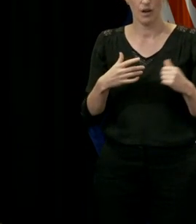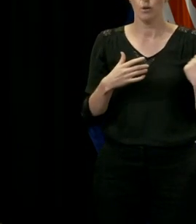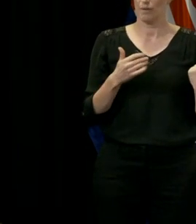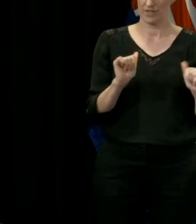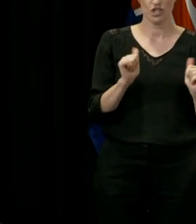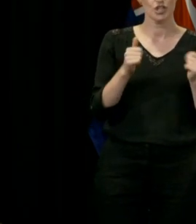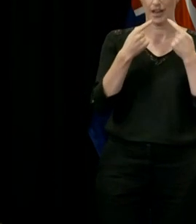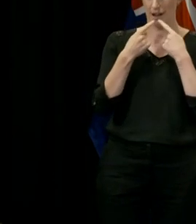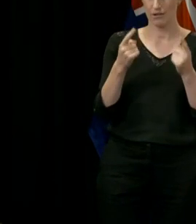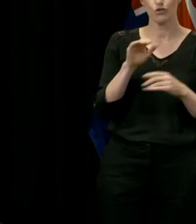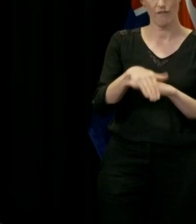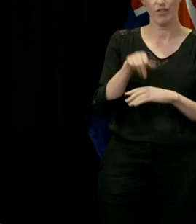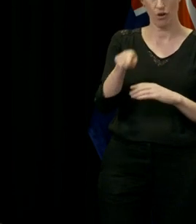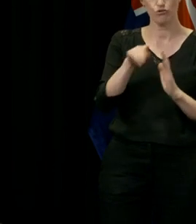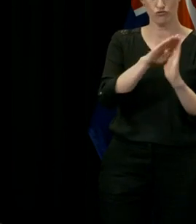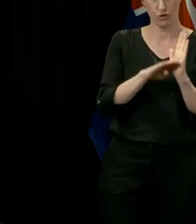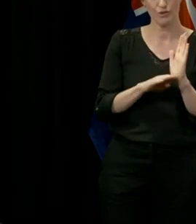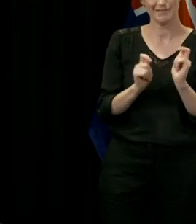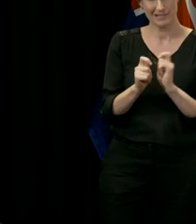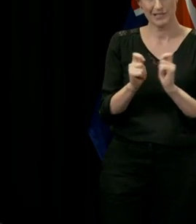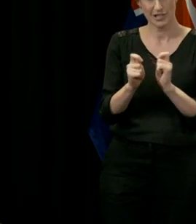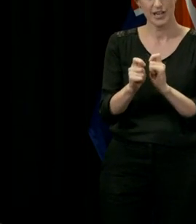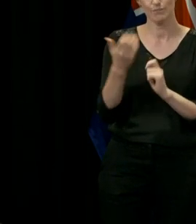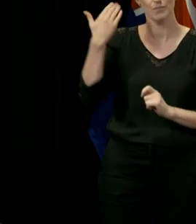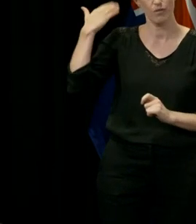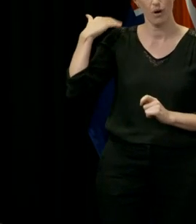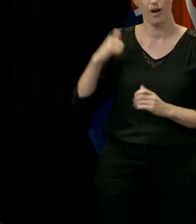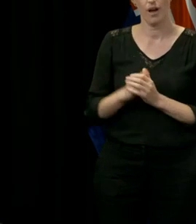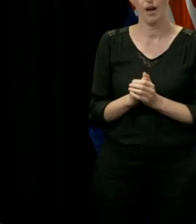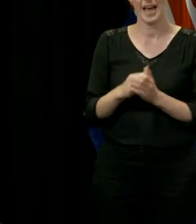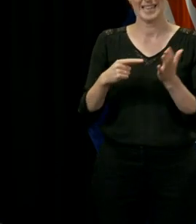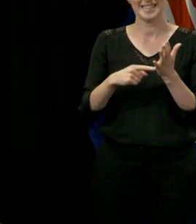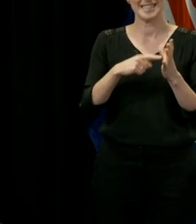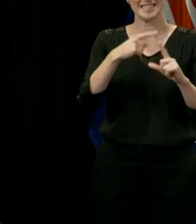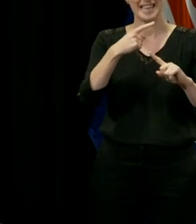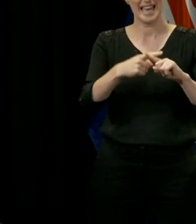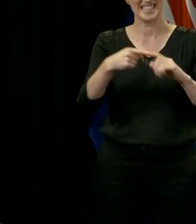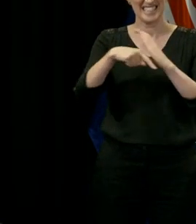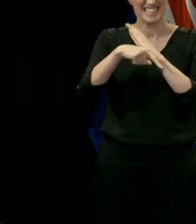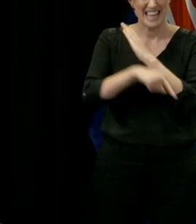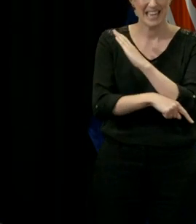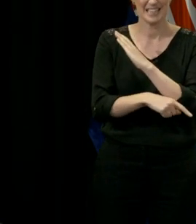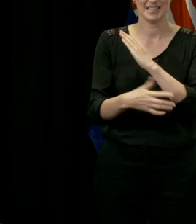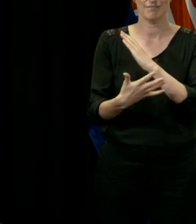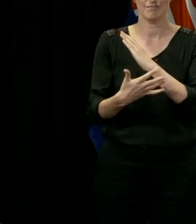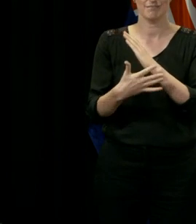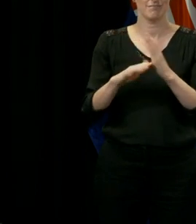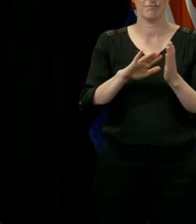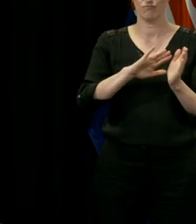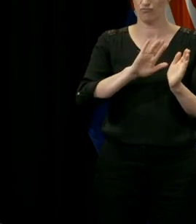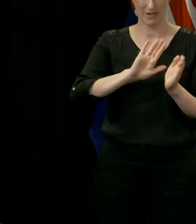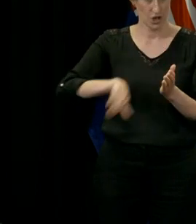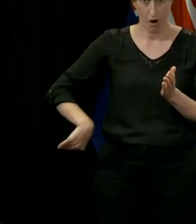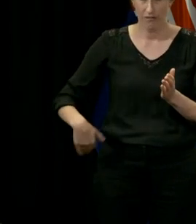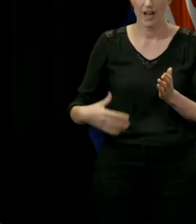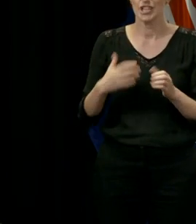around changing some of the rules there, and particularly around making sure that tax debt, the use of money interest there, was written off. On